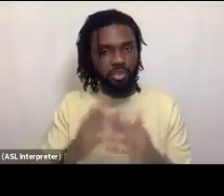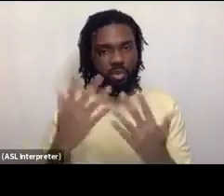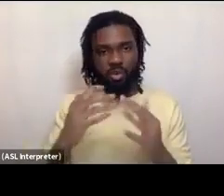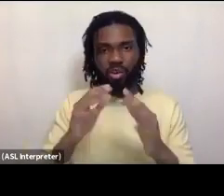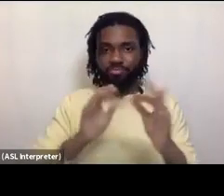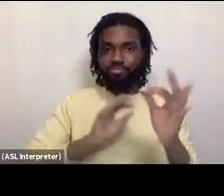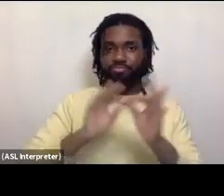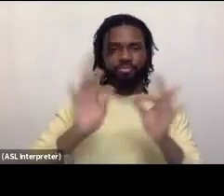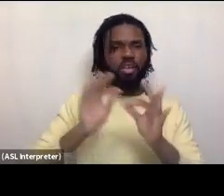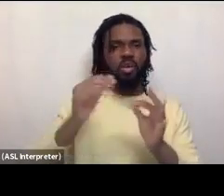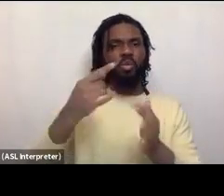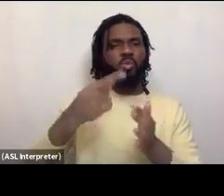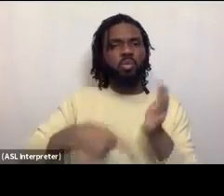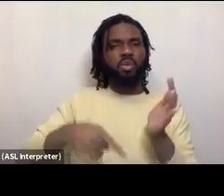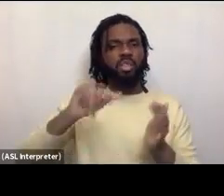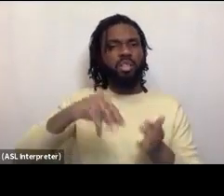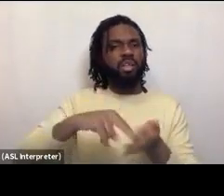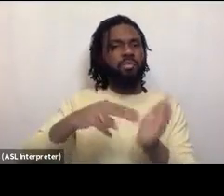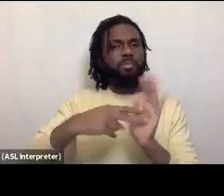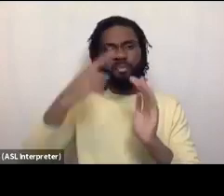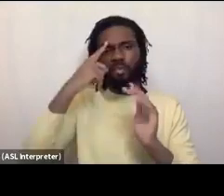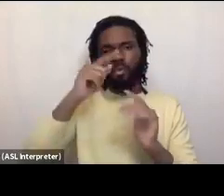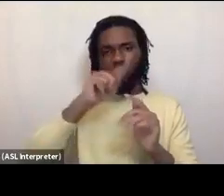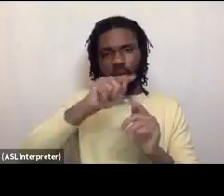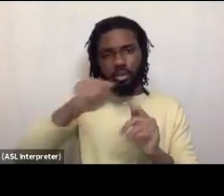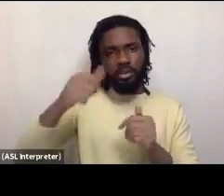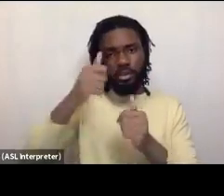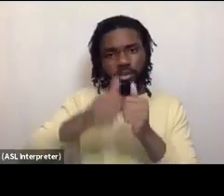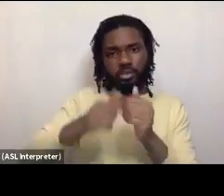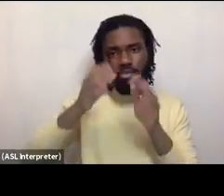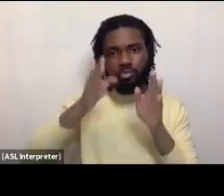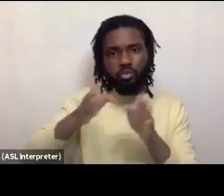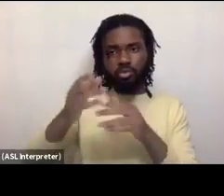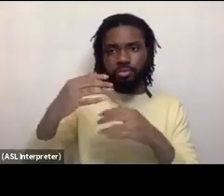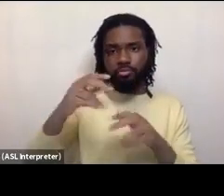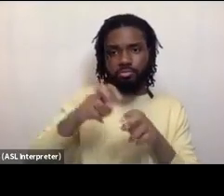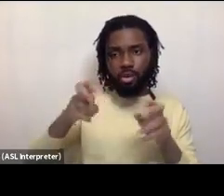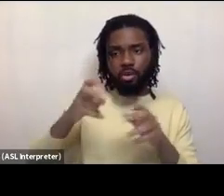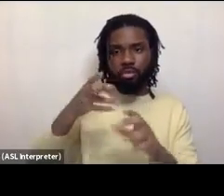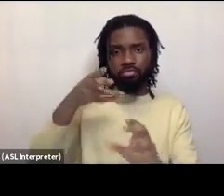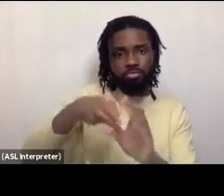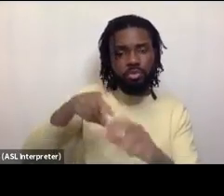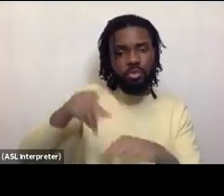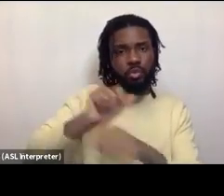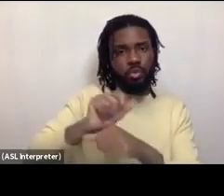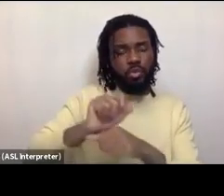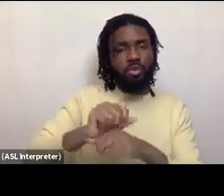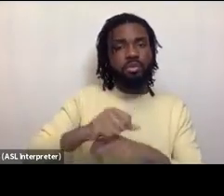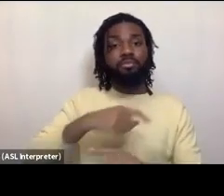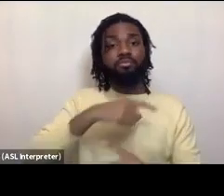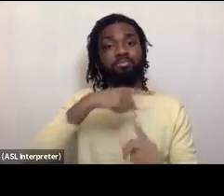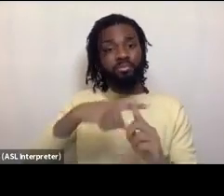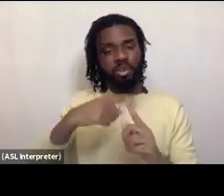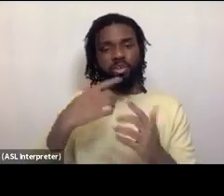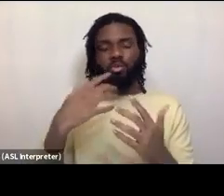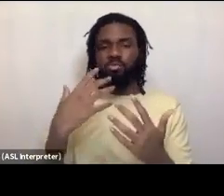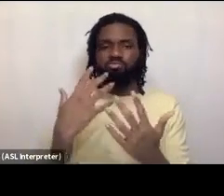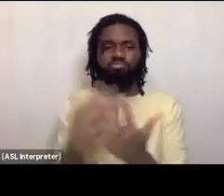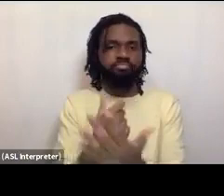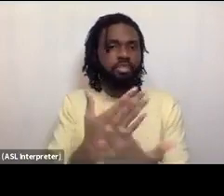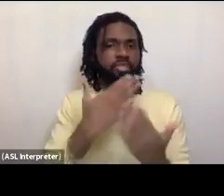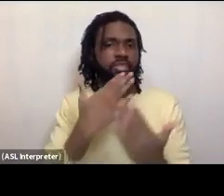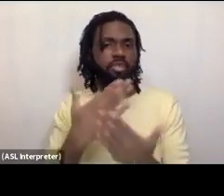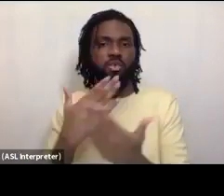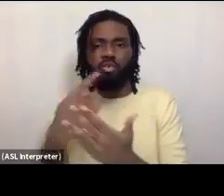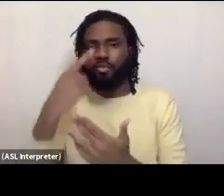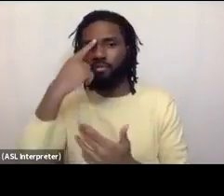and what that means for all of the panelists here that are deeply engaged in this work. and just want to give thanks to them for doing this